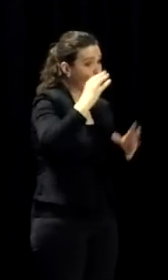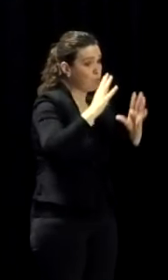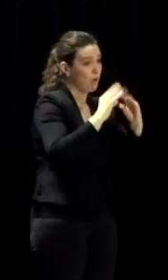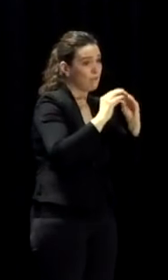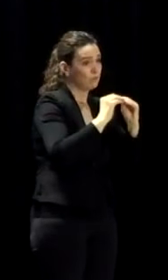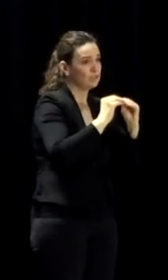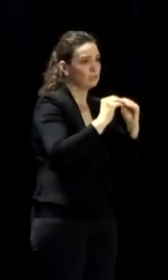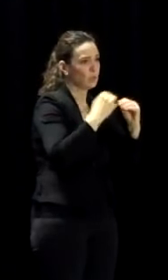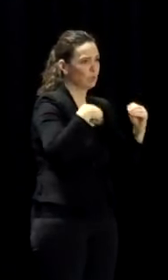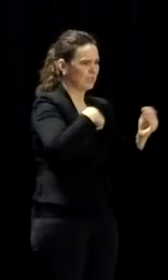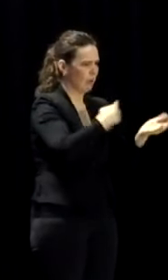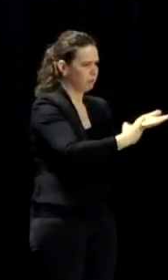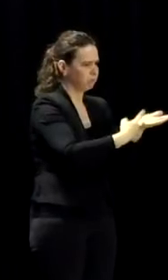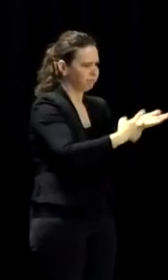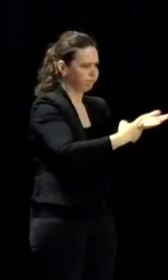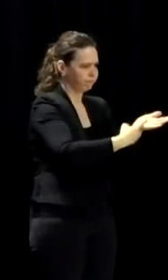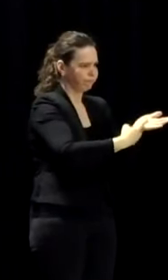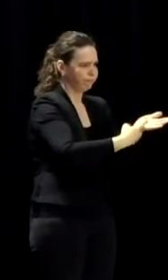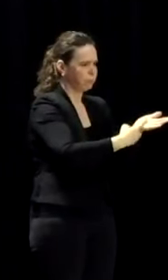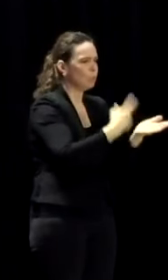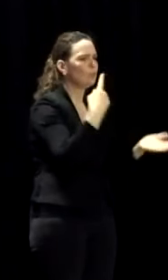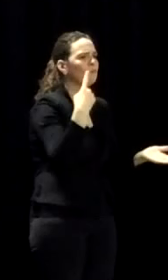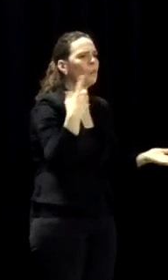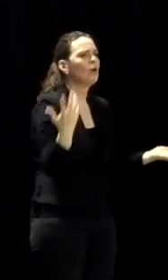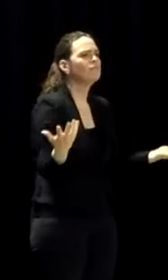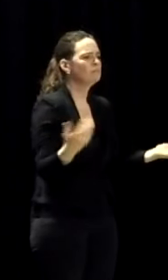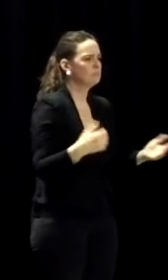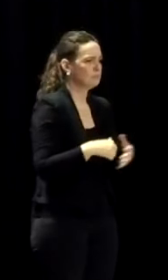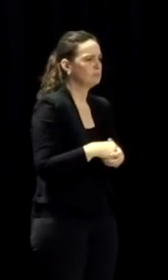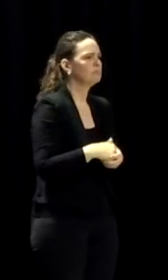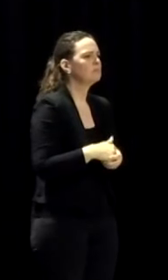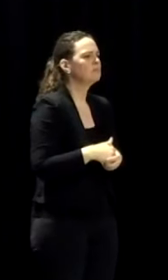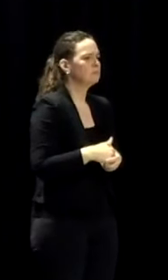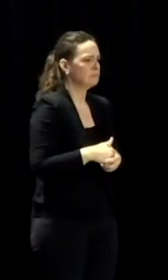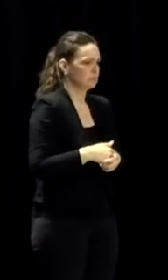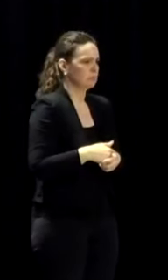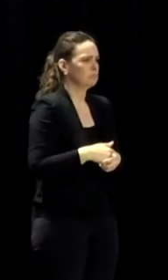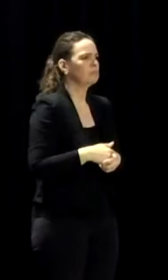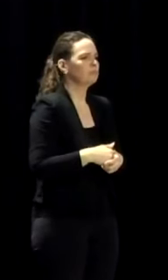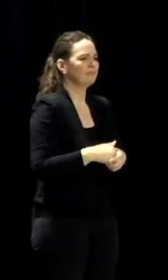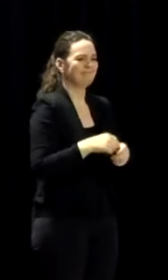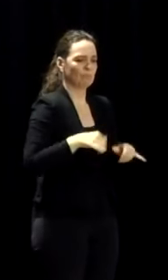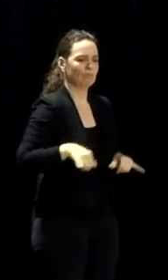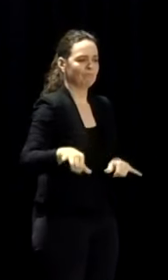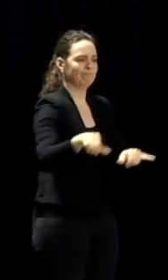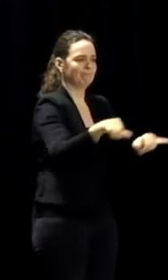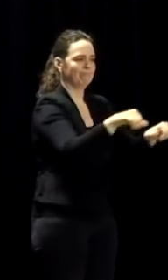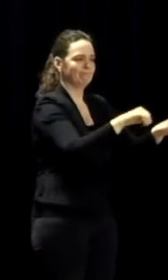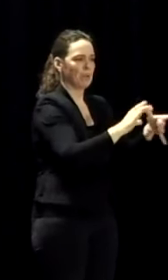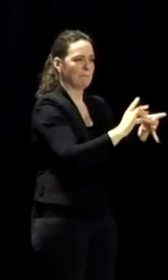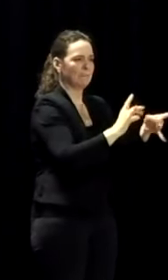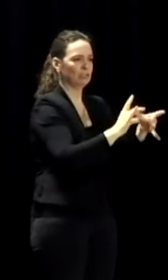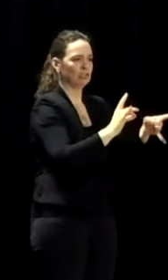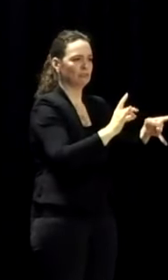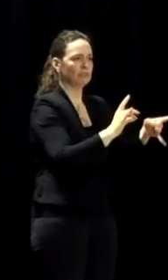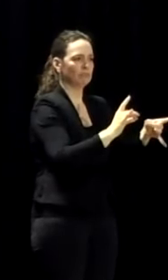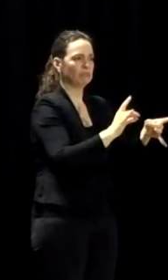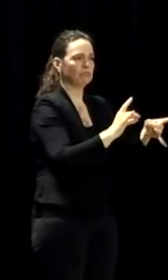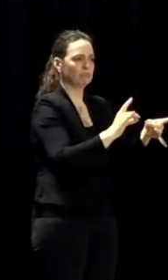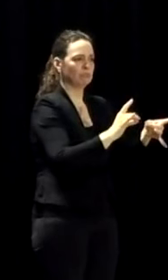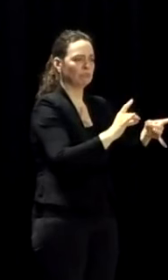that conference was for all of us to have a uniform message when it comes to not only policing, but public